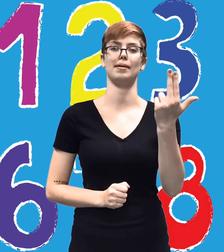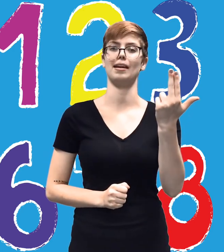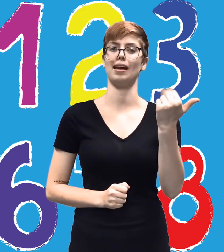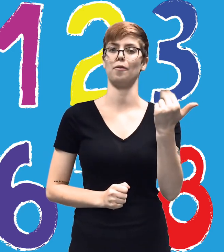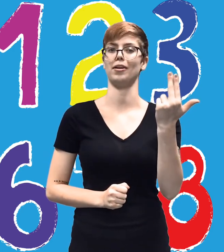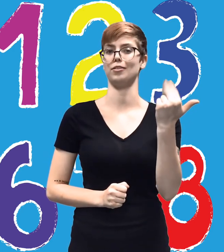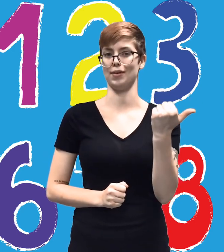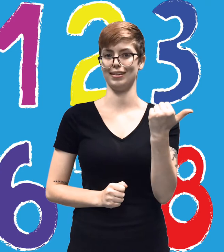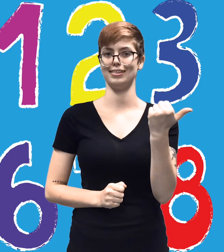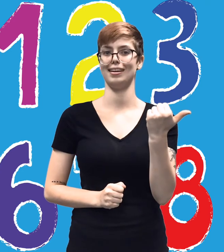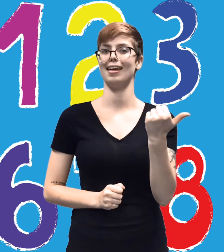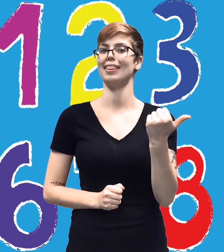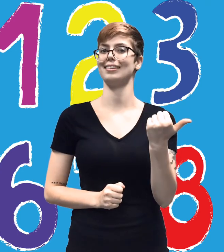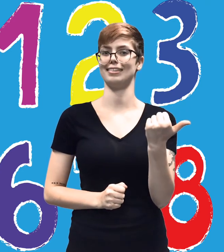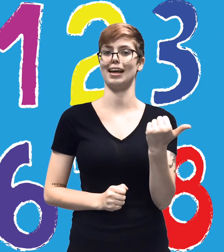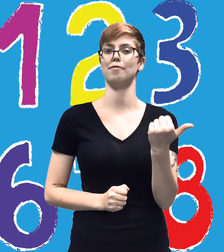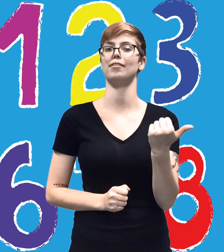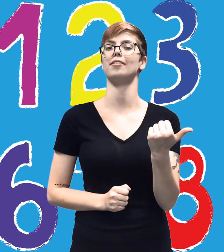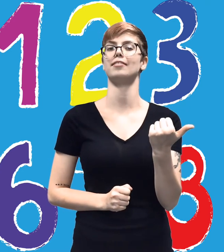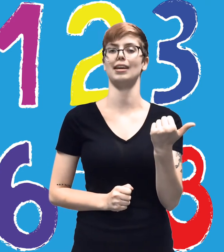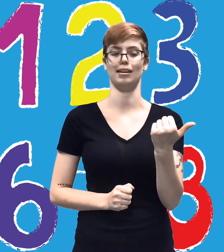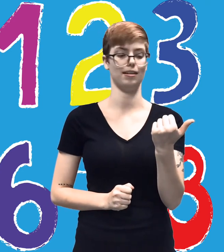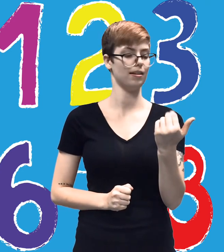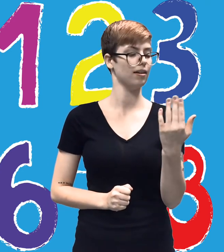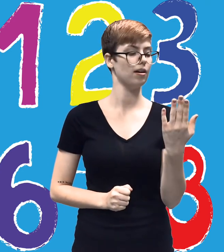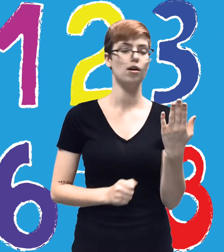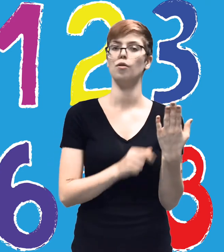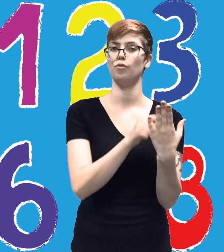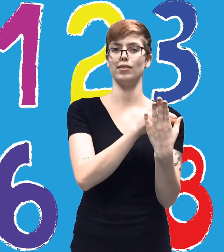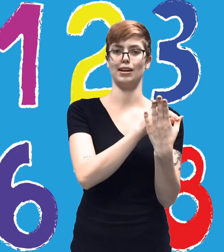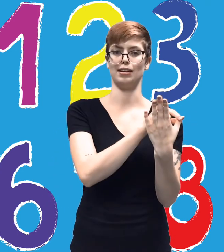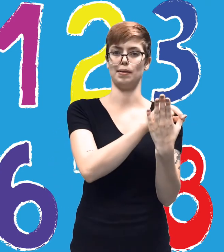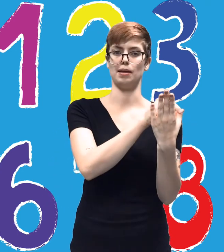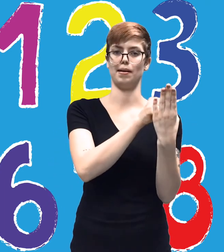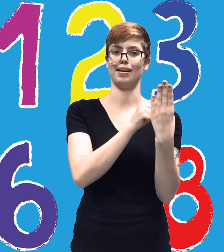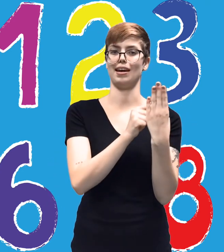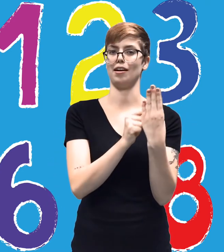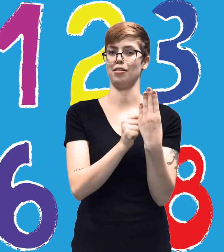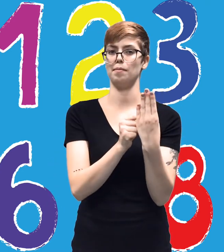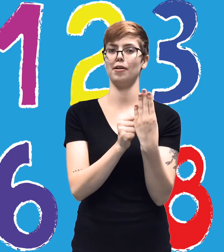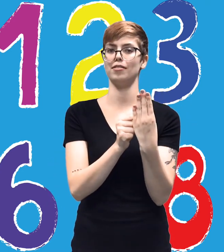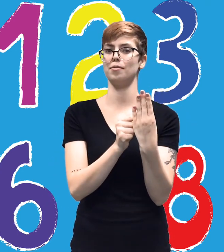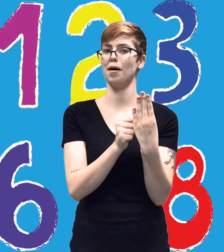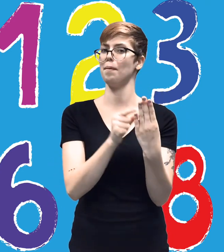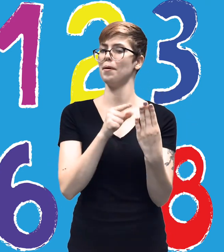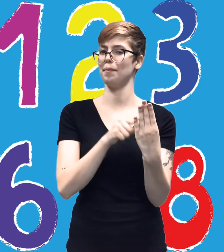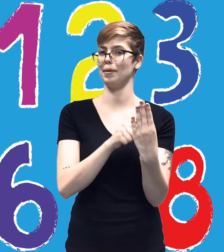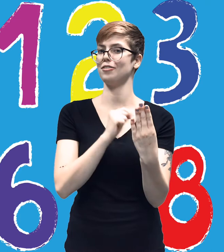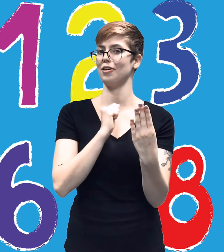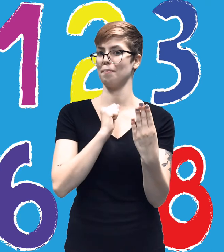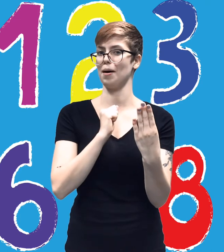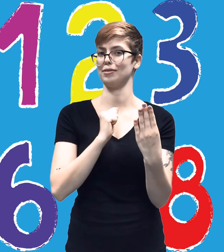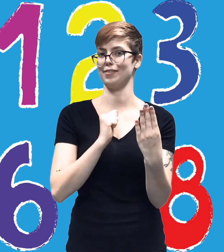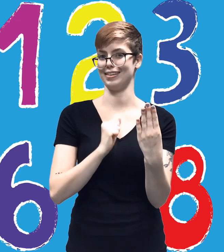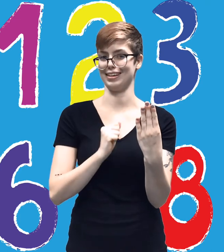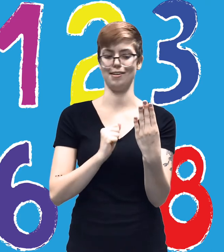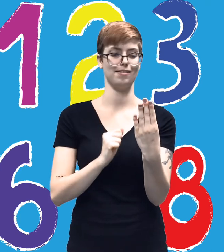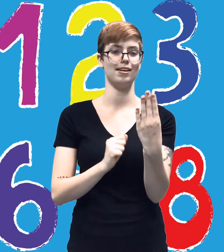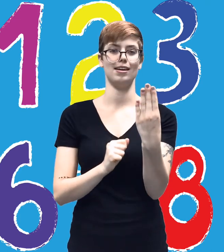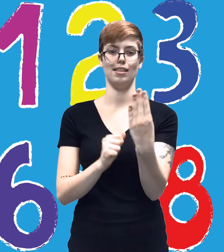it downward twice. That's a sign for 13. 14 is made by tucking your thumb across your palm, but make sure your palm's facing you. Then